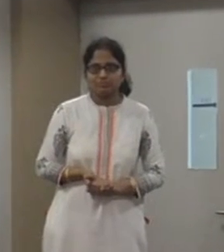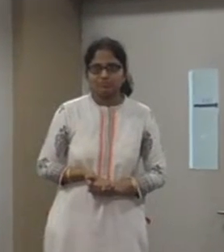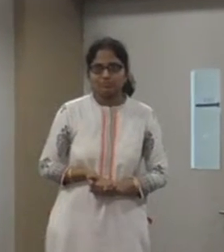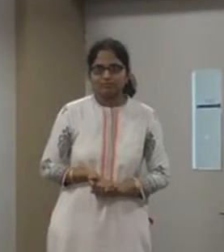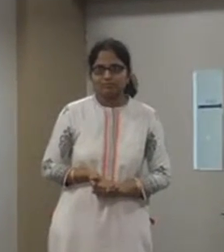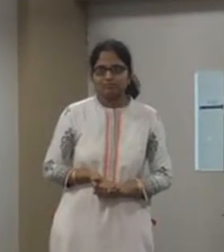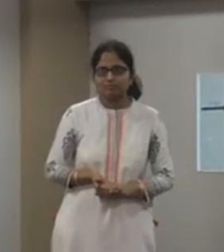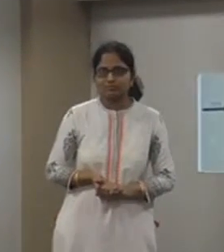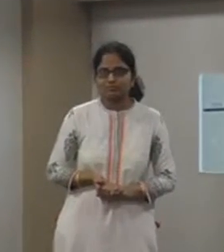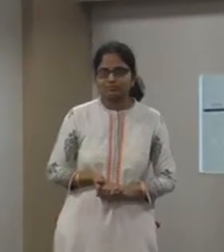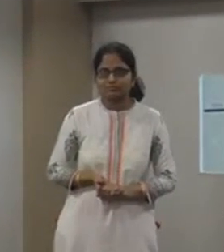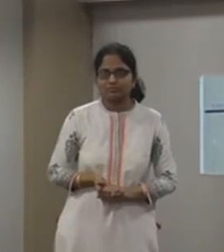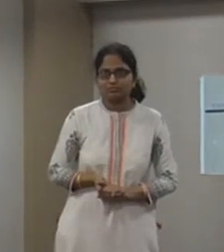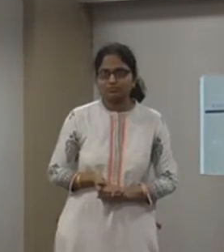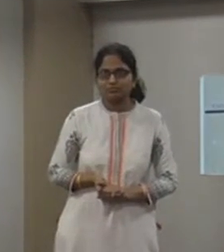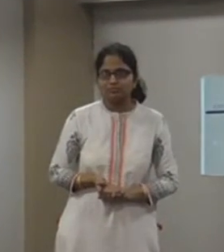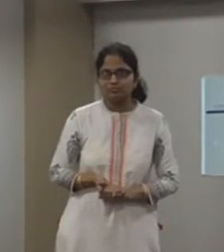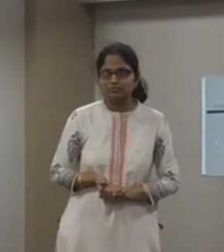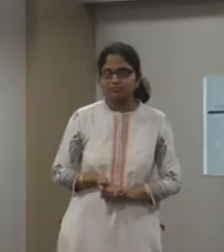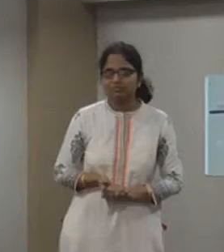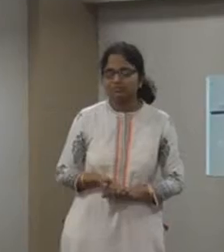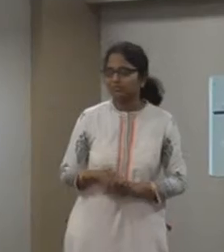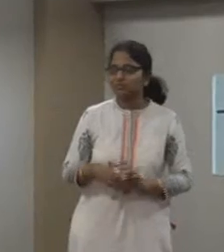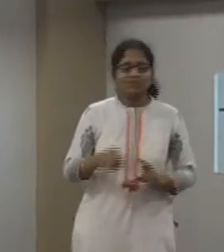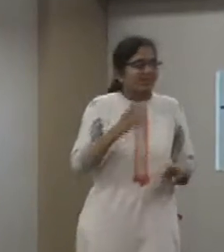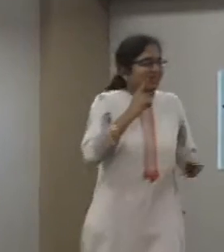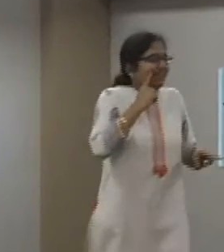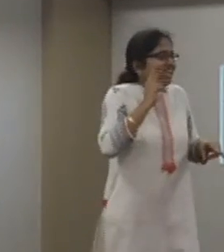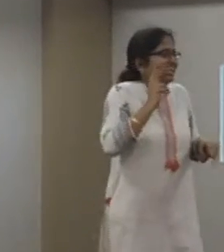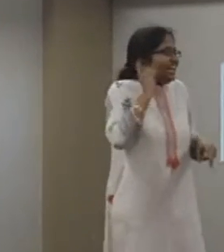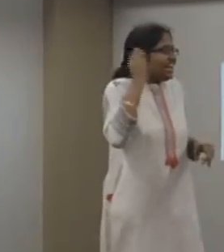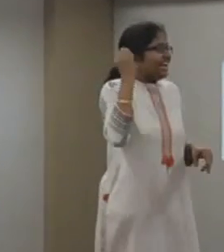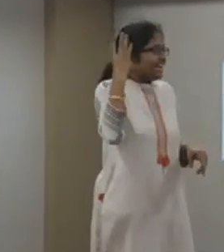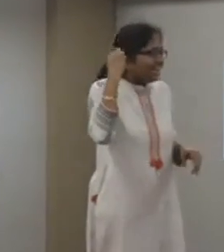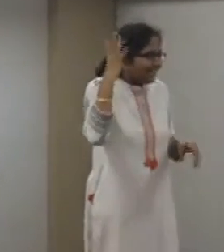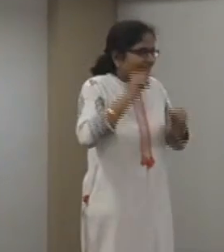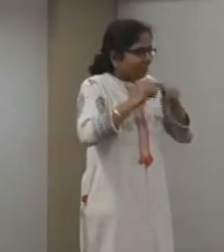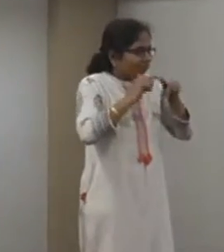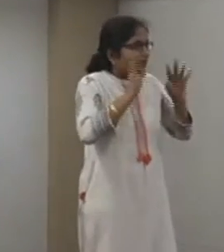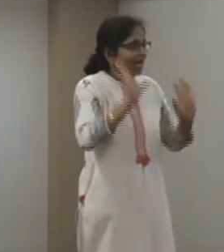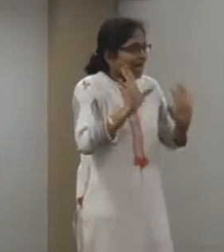He might say your name, he will proudly say your name